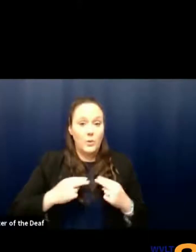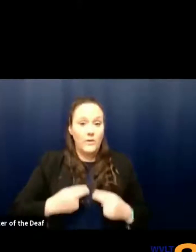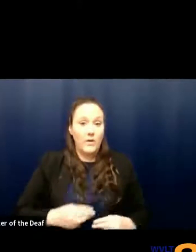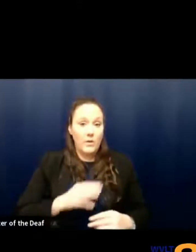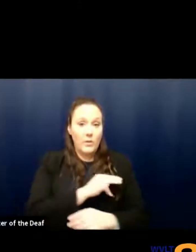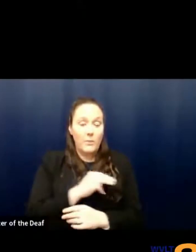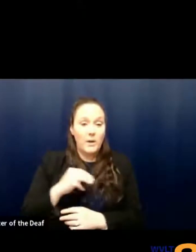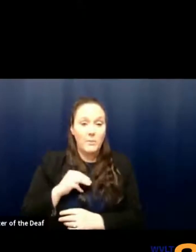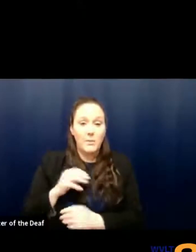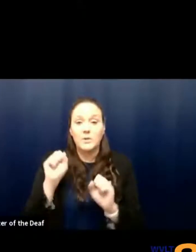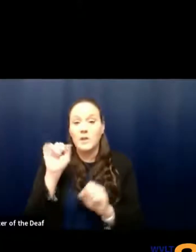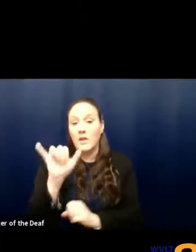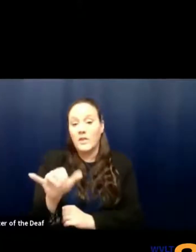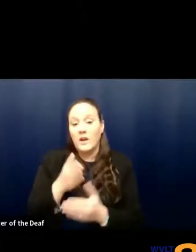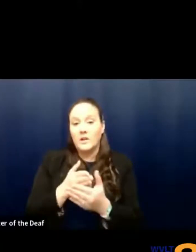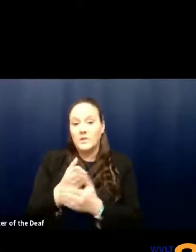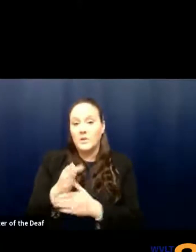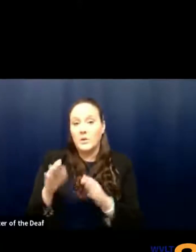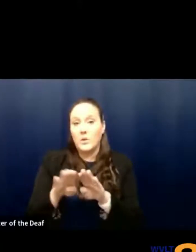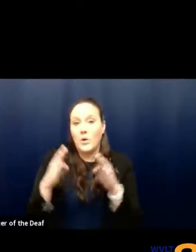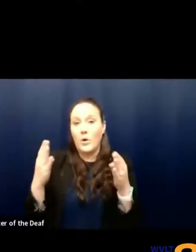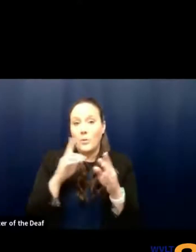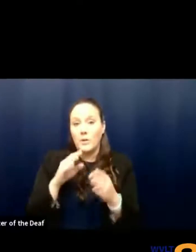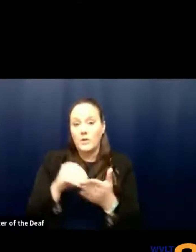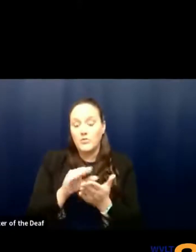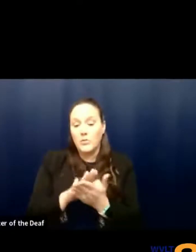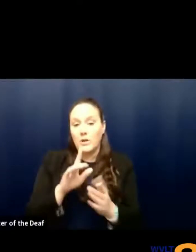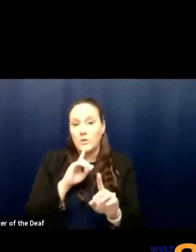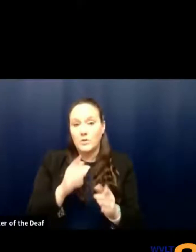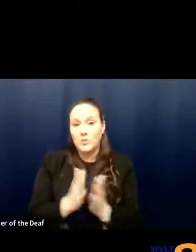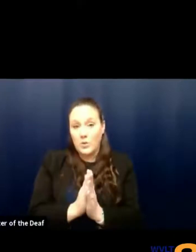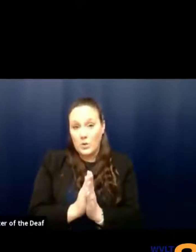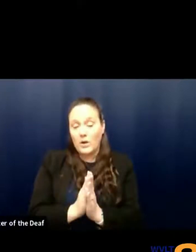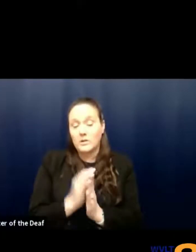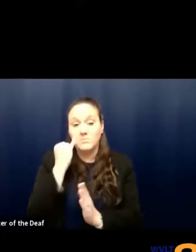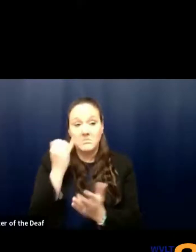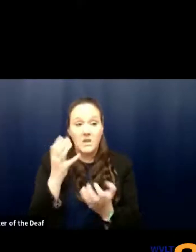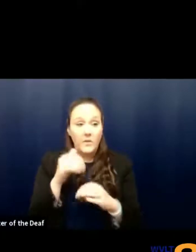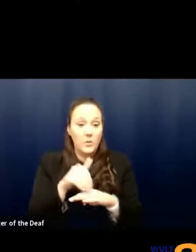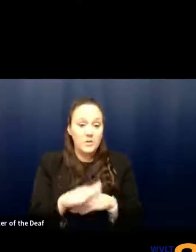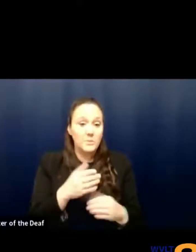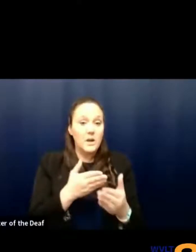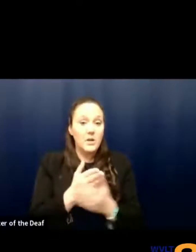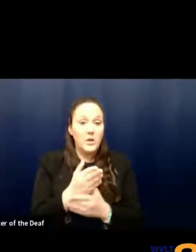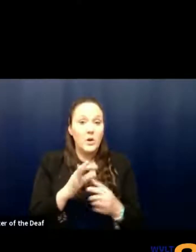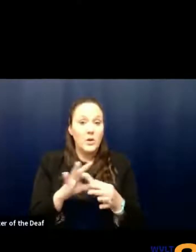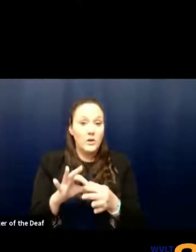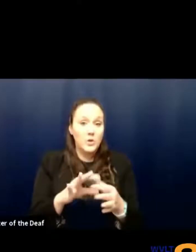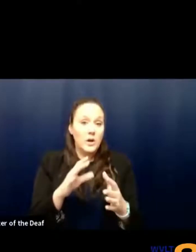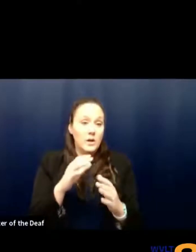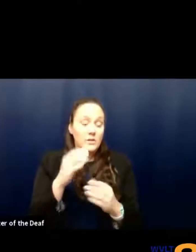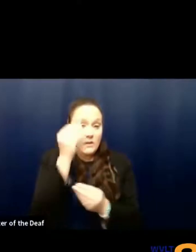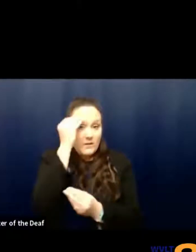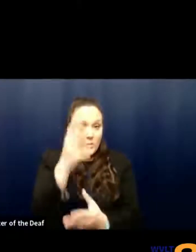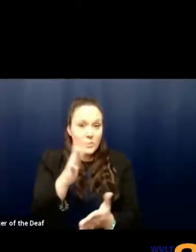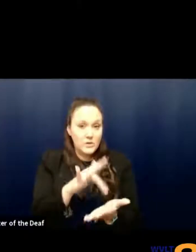will have to be through an open records request, Jeff. So if you want to submit an open records request through the Joint Information Center, we can work on that for you.